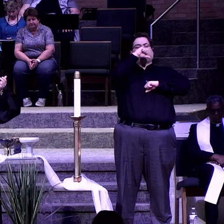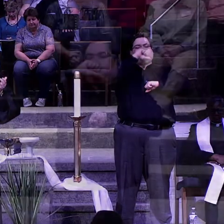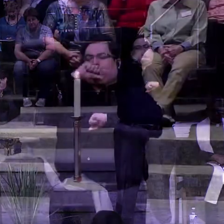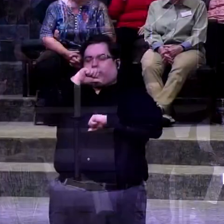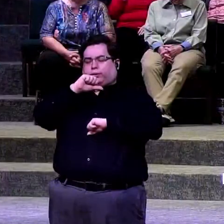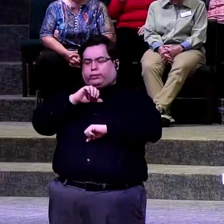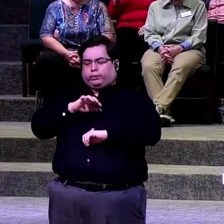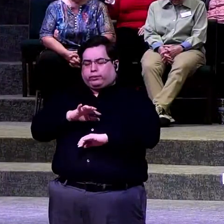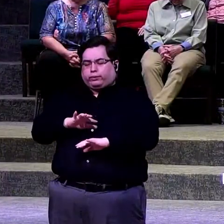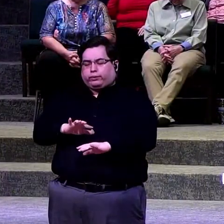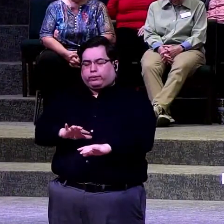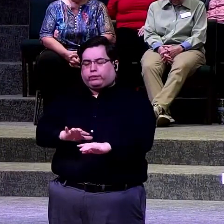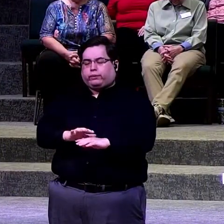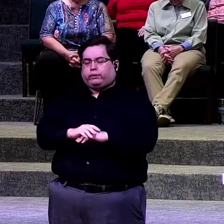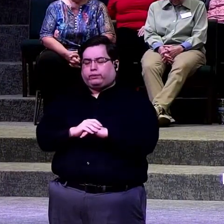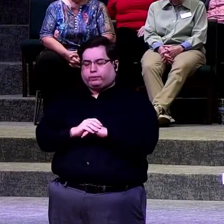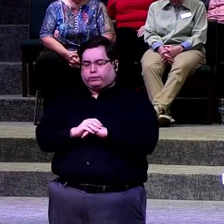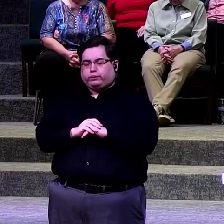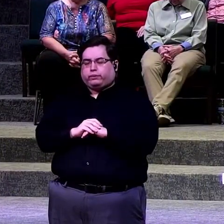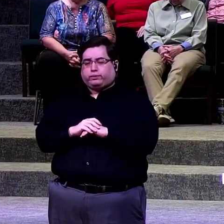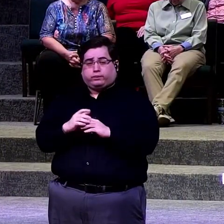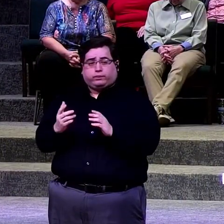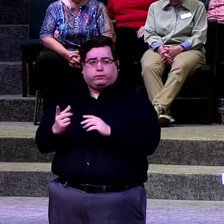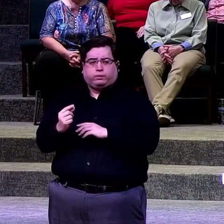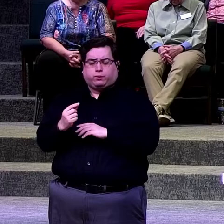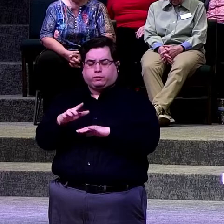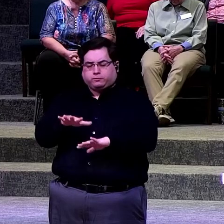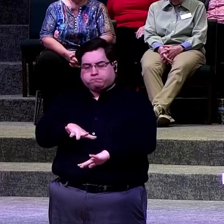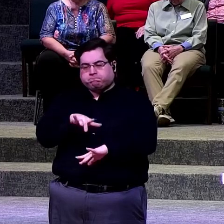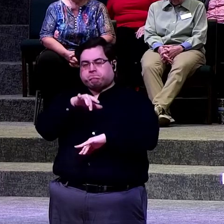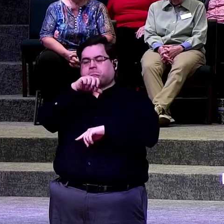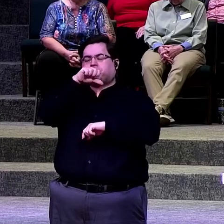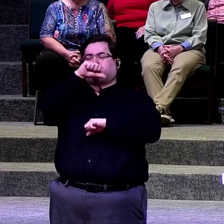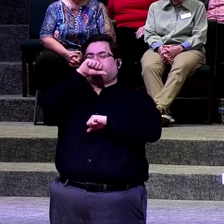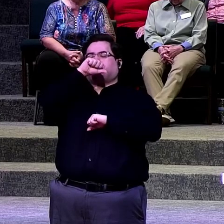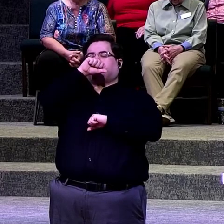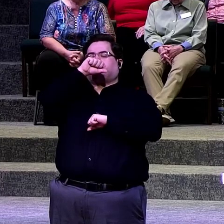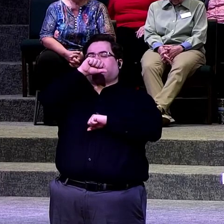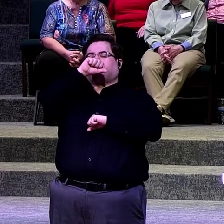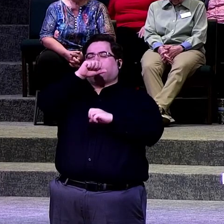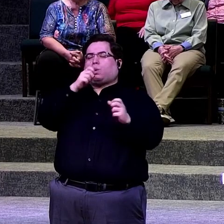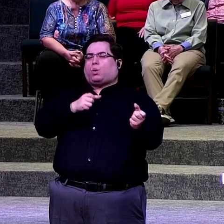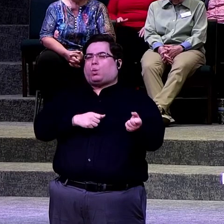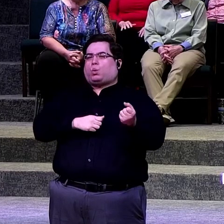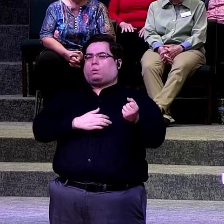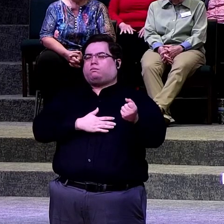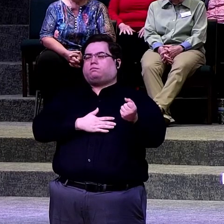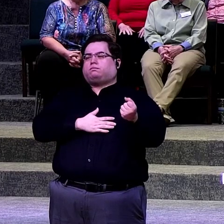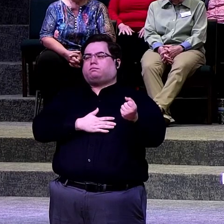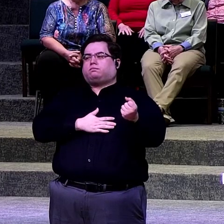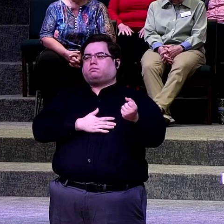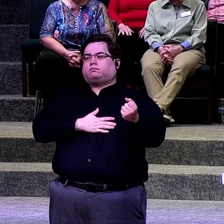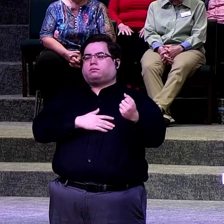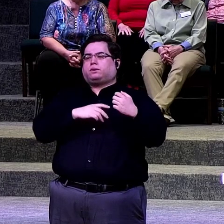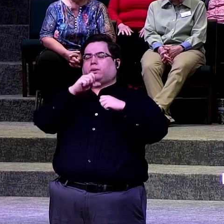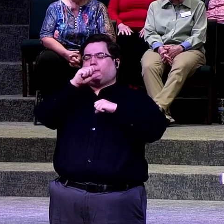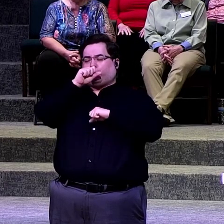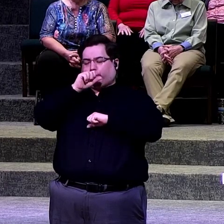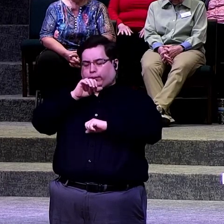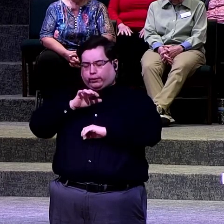out. Take another deep breath in. Hold it. And let it